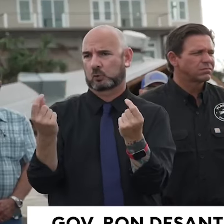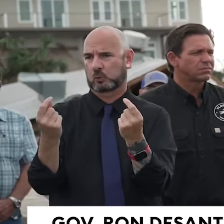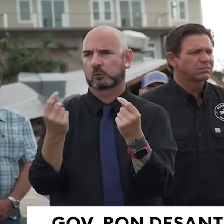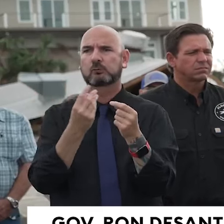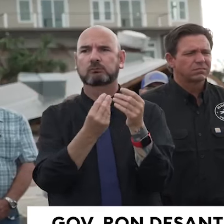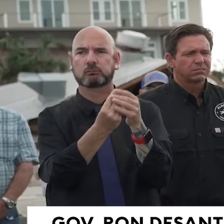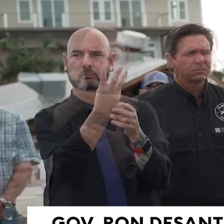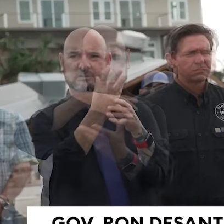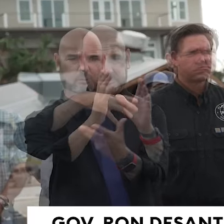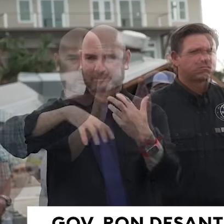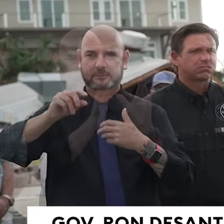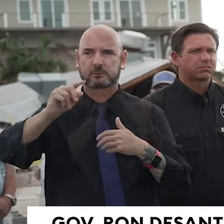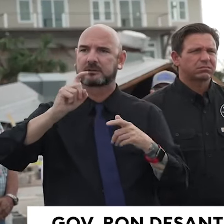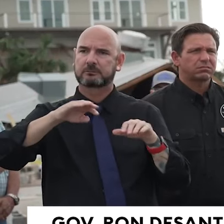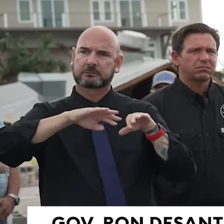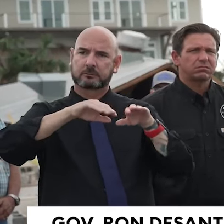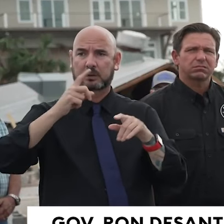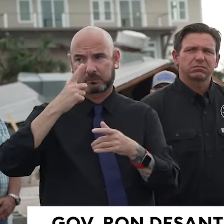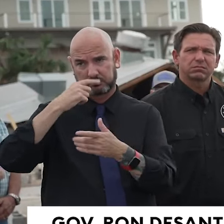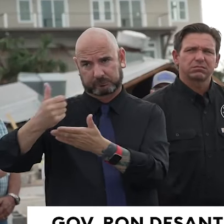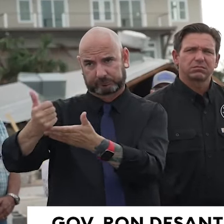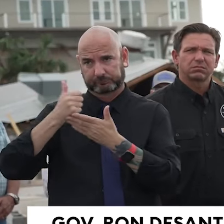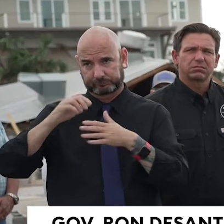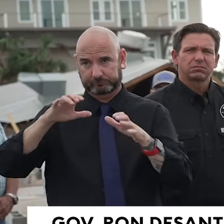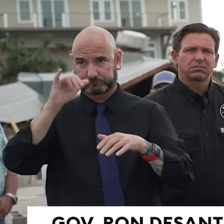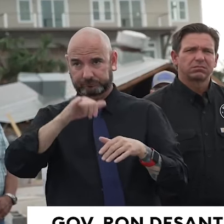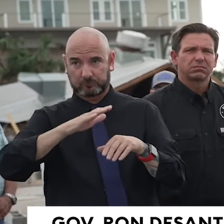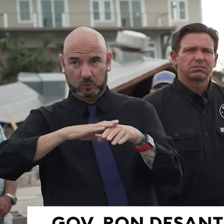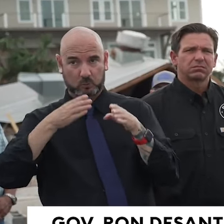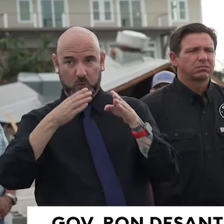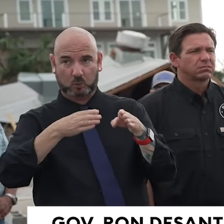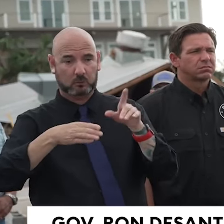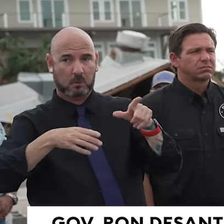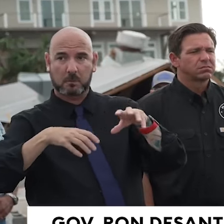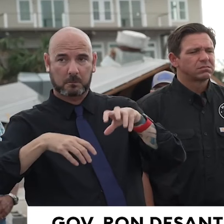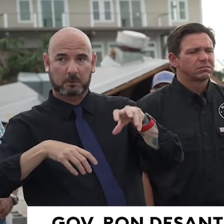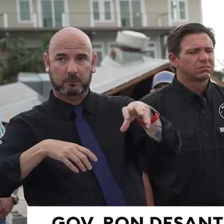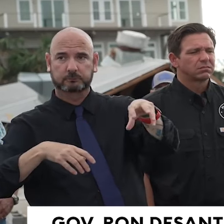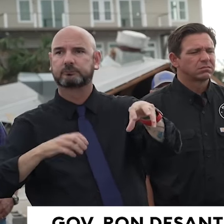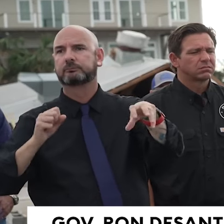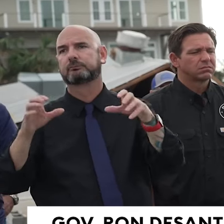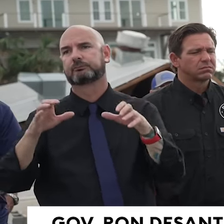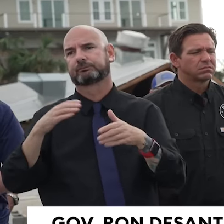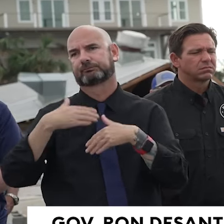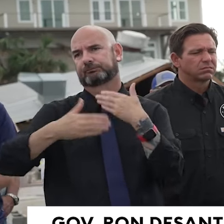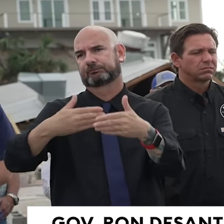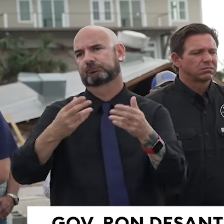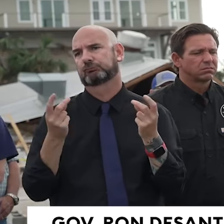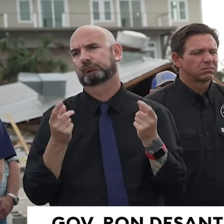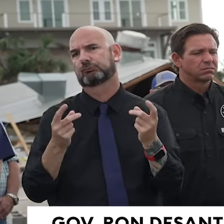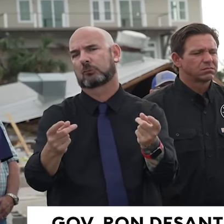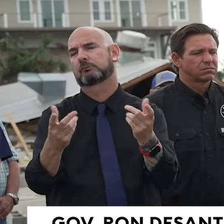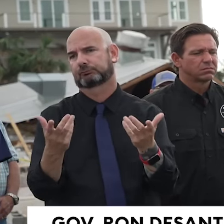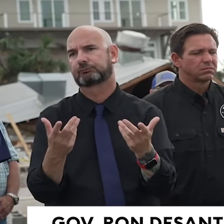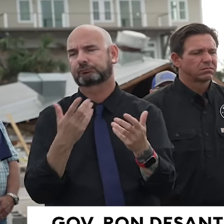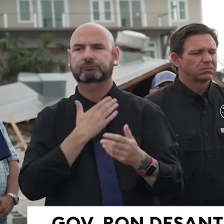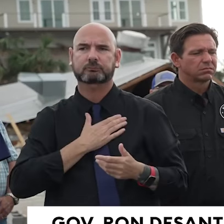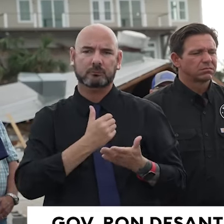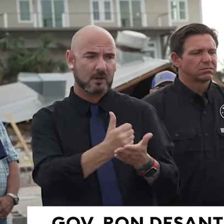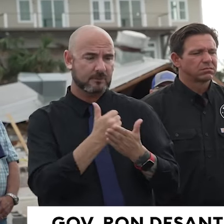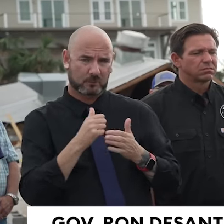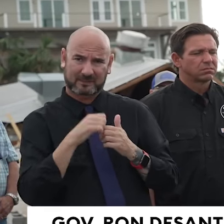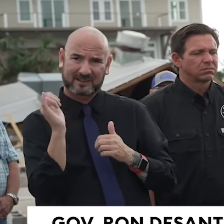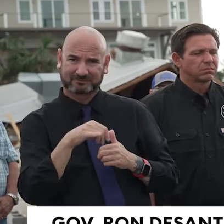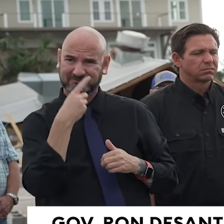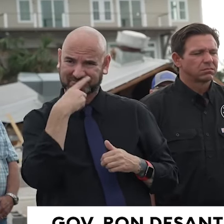into one pile, straight done at the road's edge, we can get that done faster. So please make sure you're helping us out with that. Make sure you're